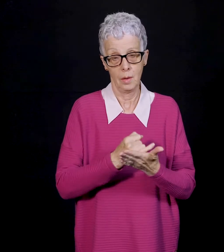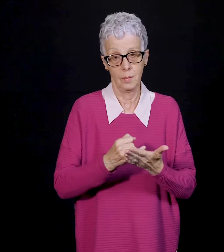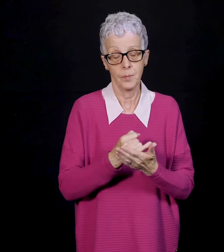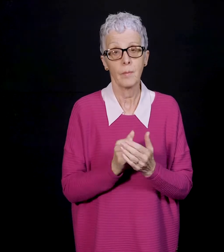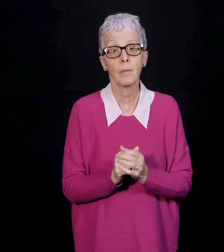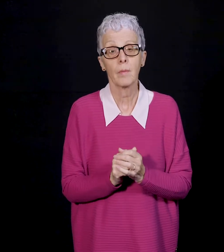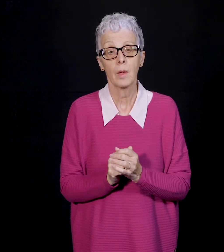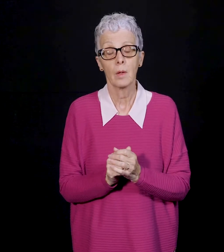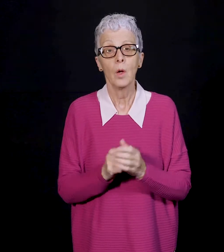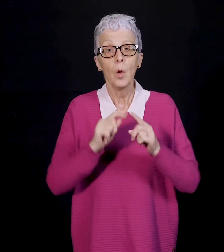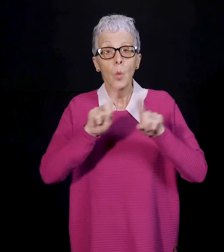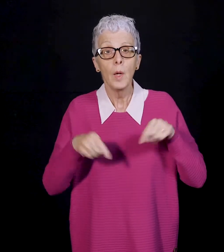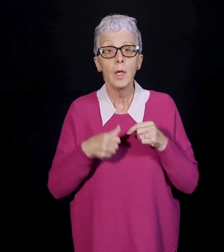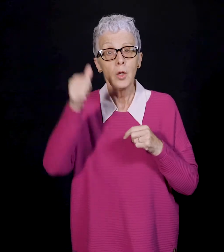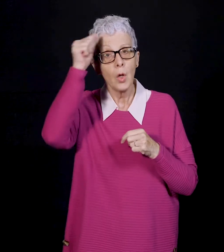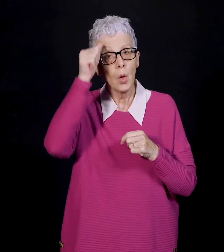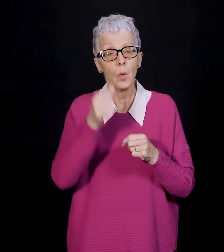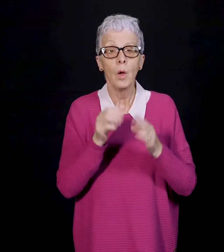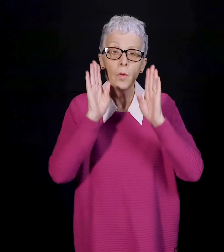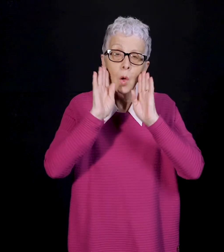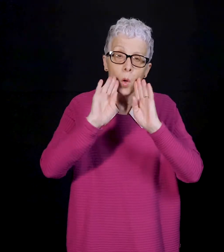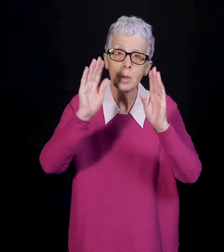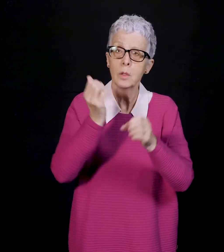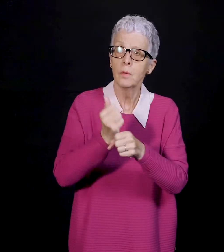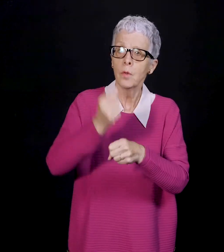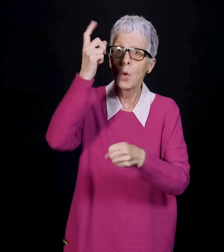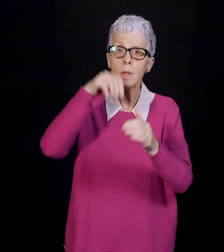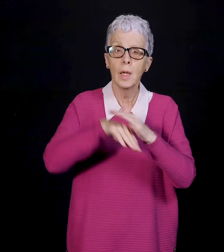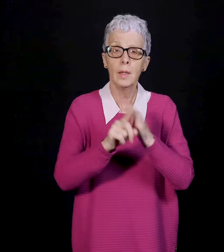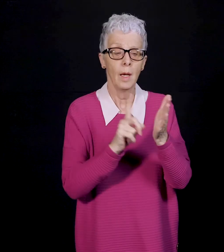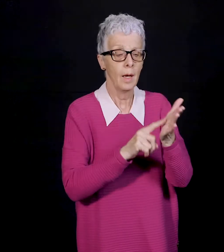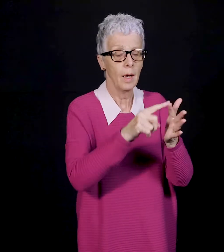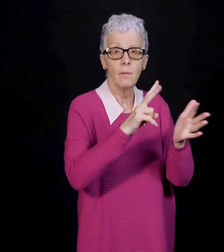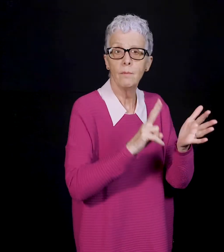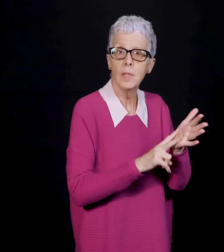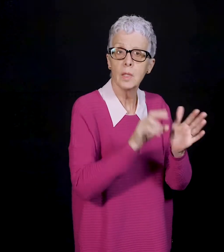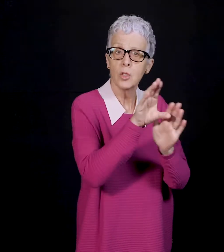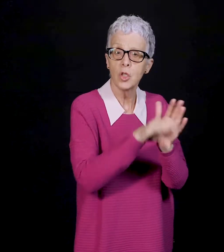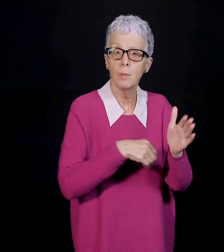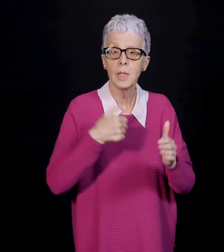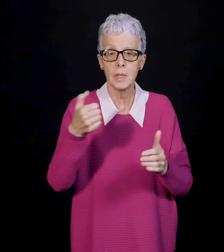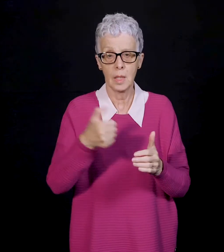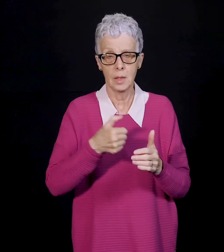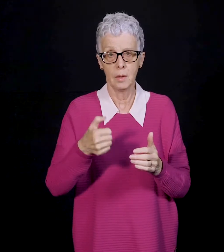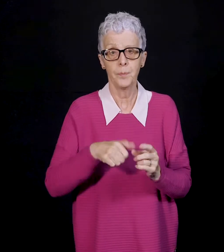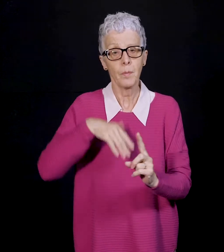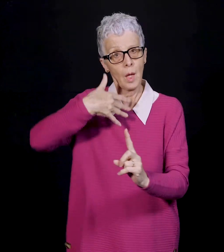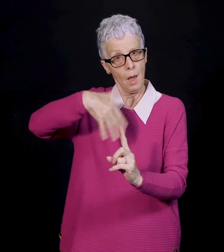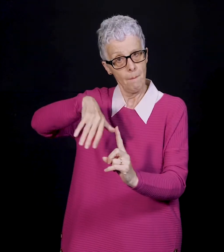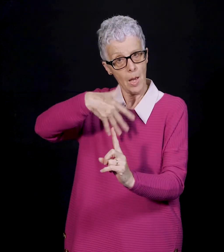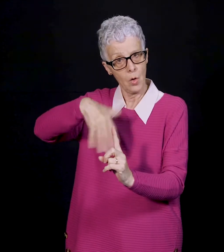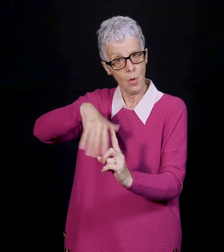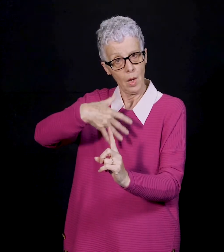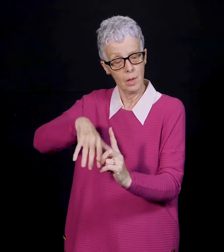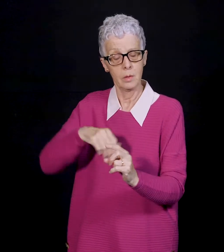we find of the holiness of God, it's right here. In Leviticus 16. As a little bit of background and a bit of context,